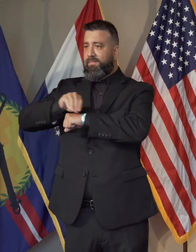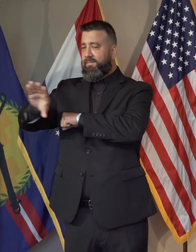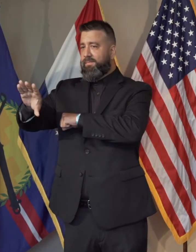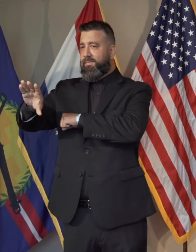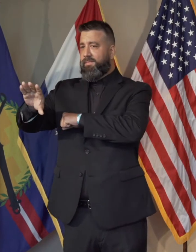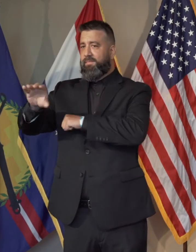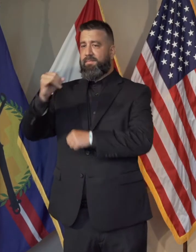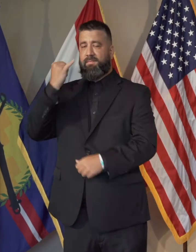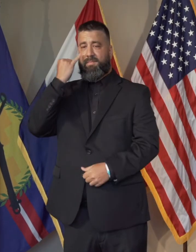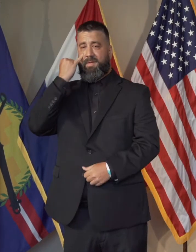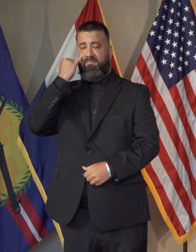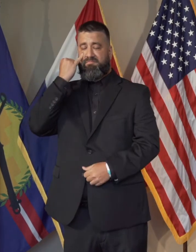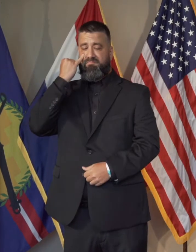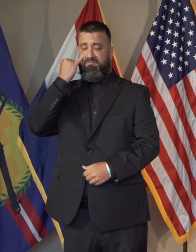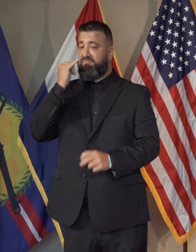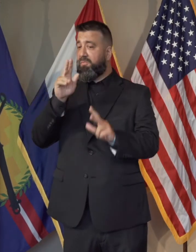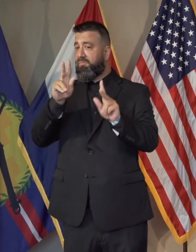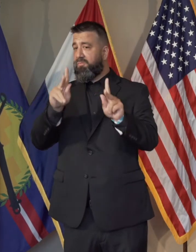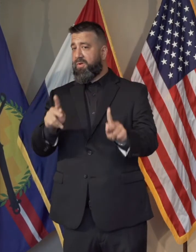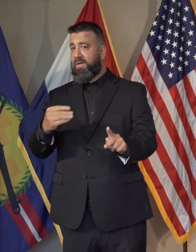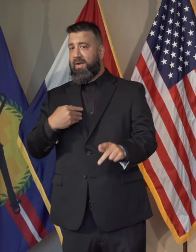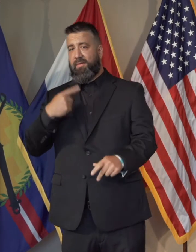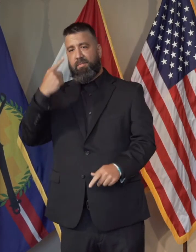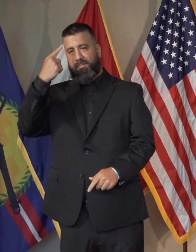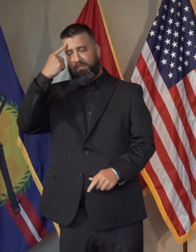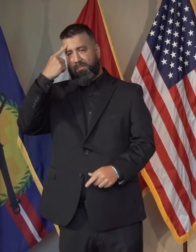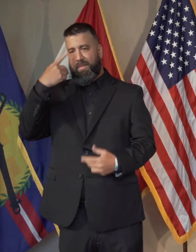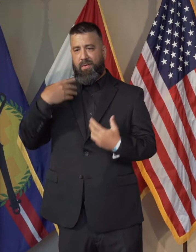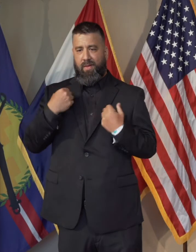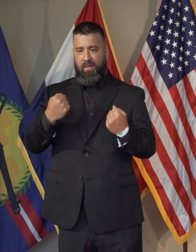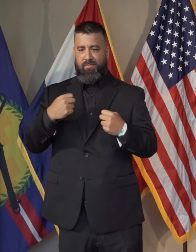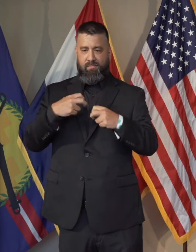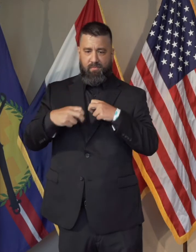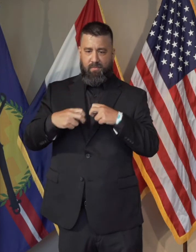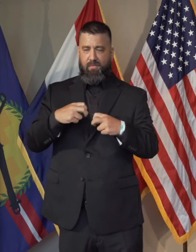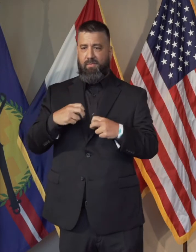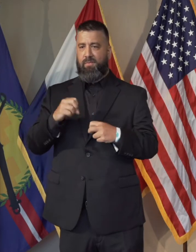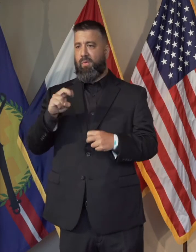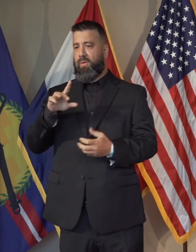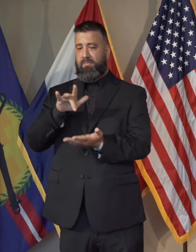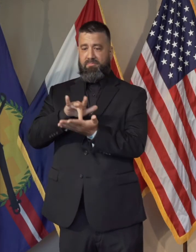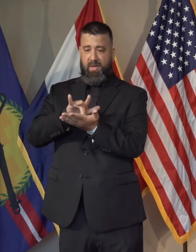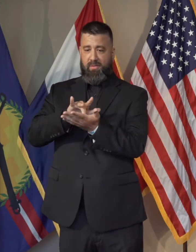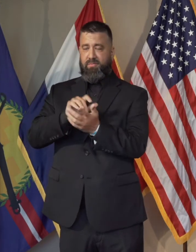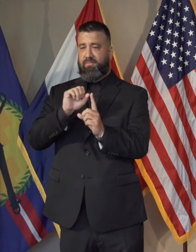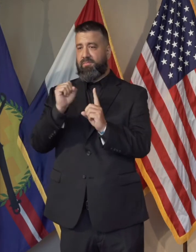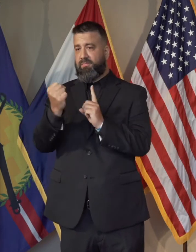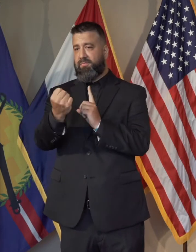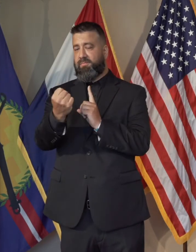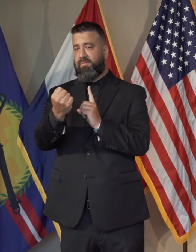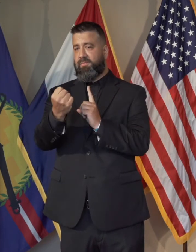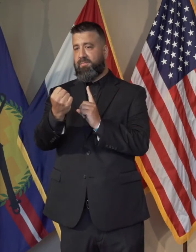has some sort of mental health condition or some sort of medical